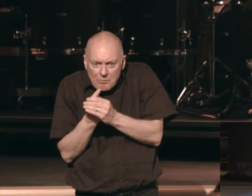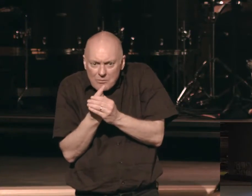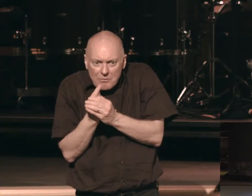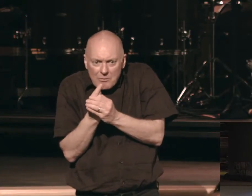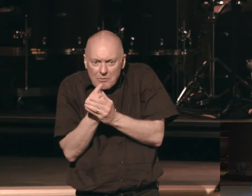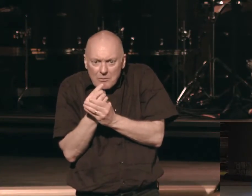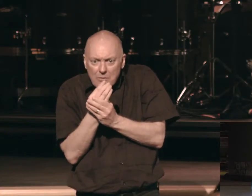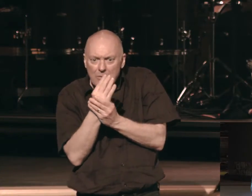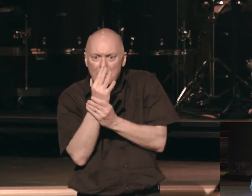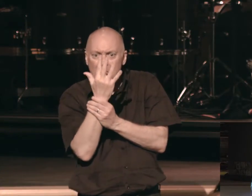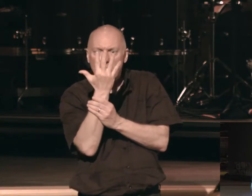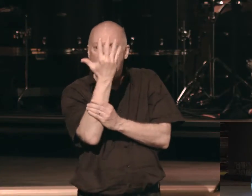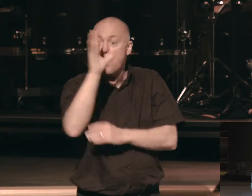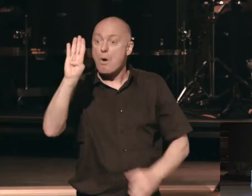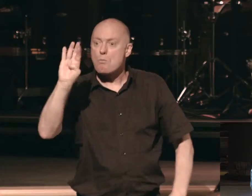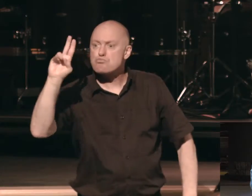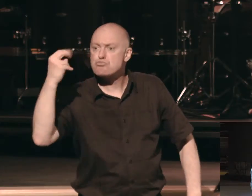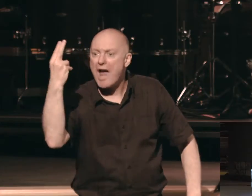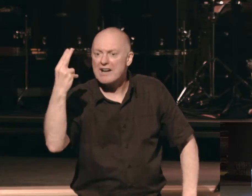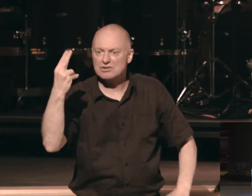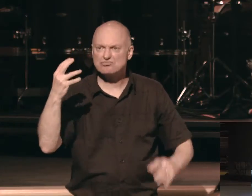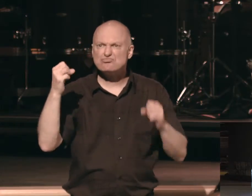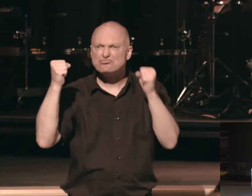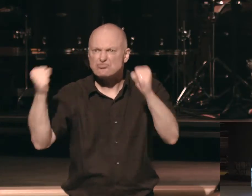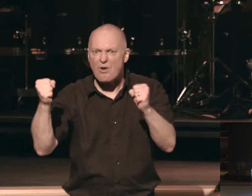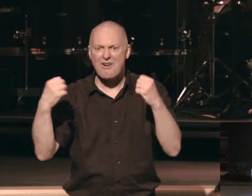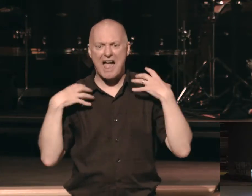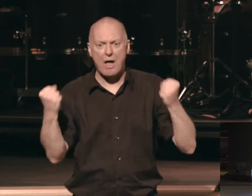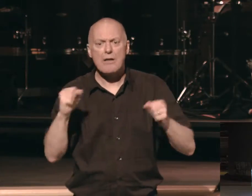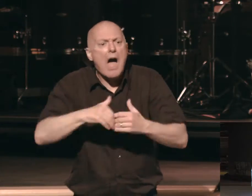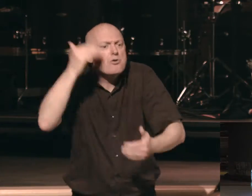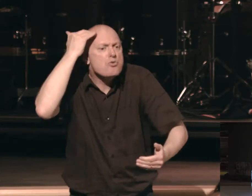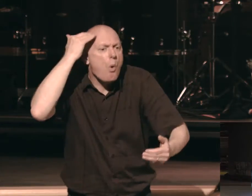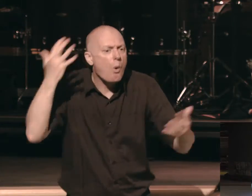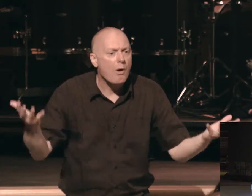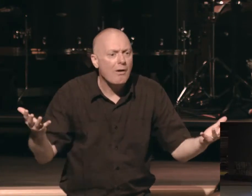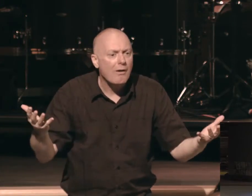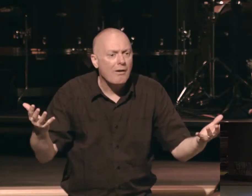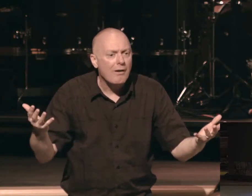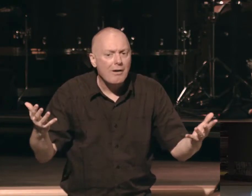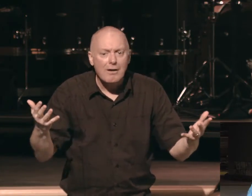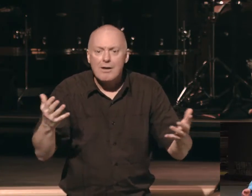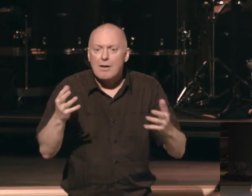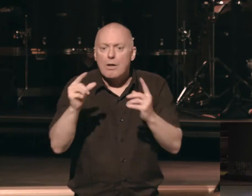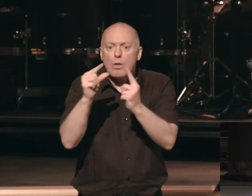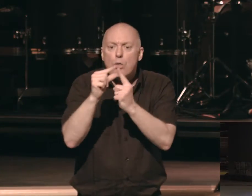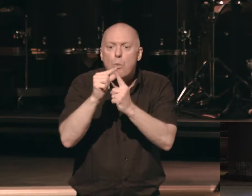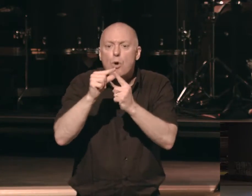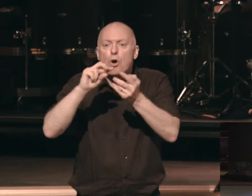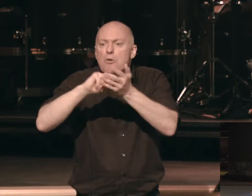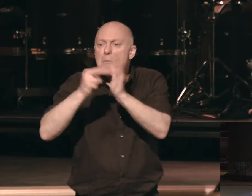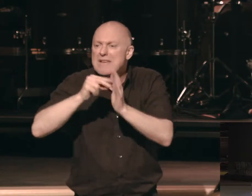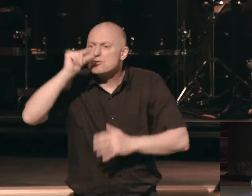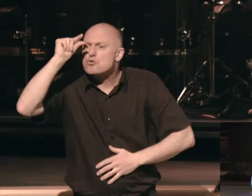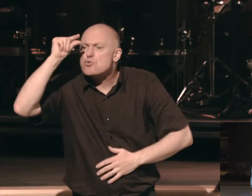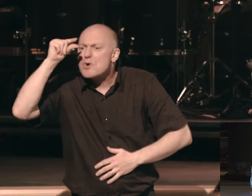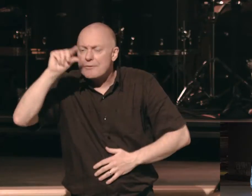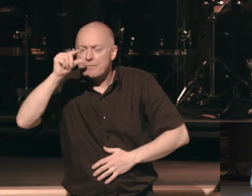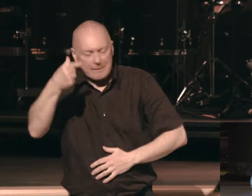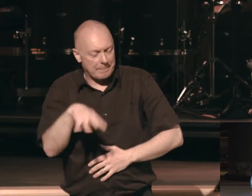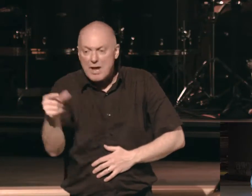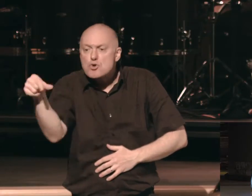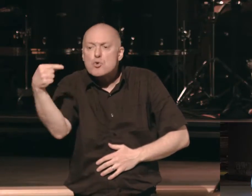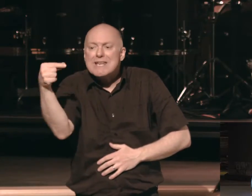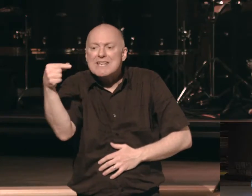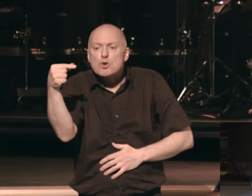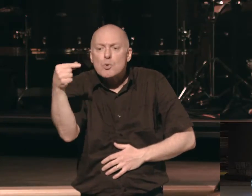grow a branch. And this branch will be sturdy and healthy. How do we know? Because behind the word branch means greenness or